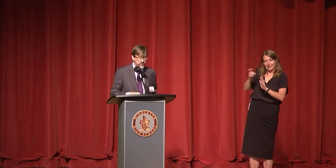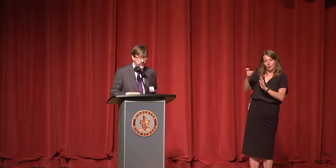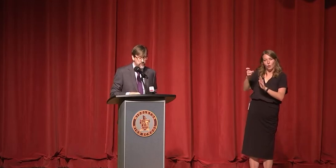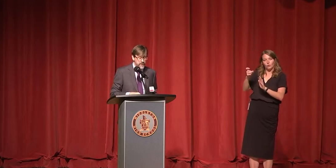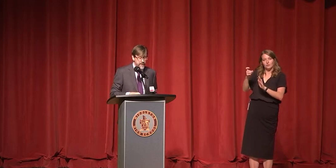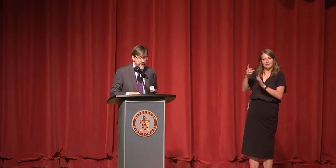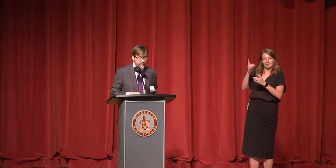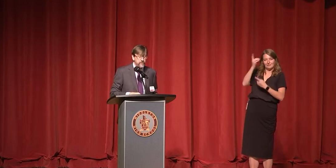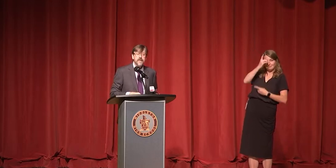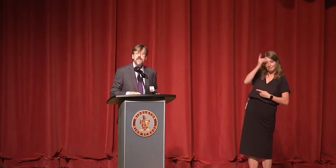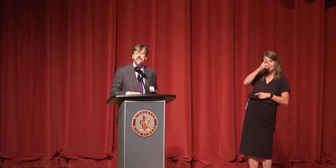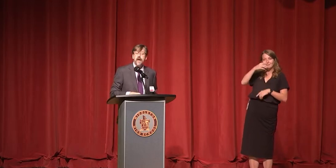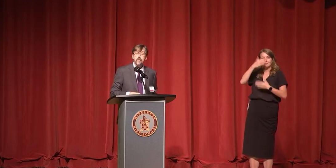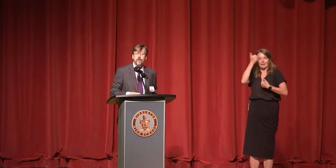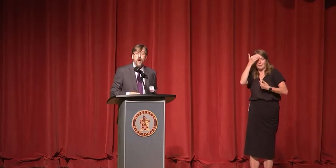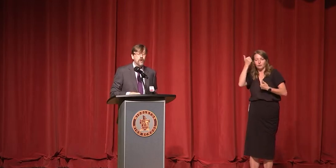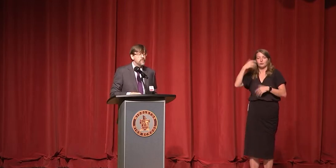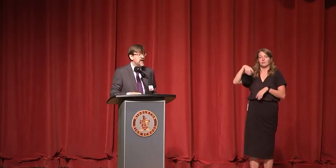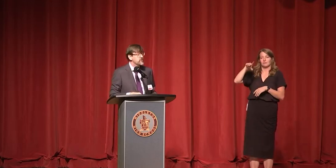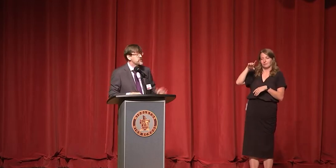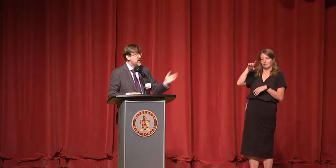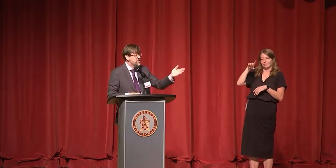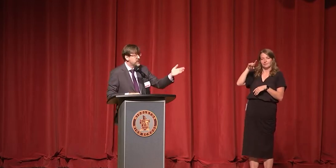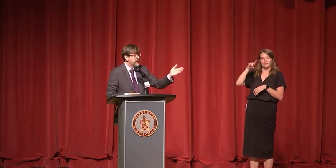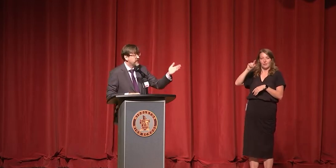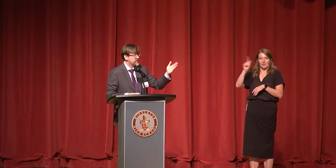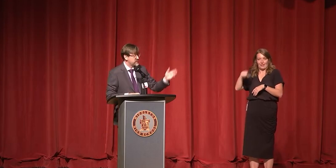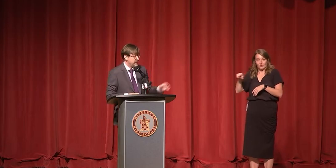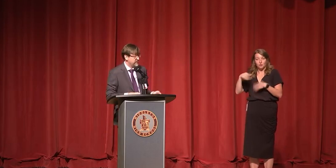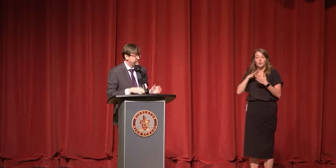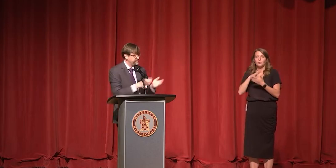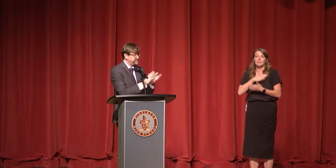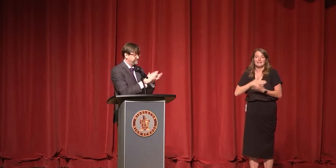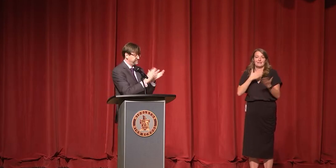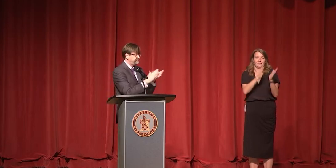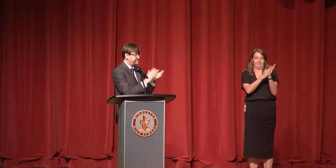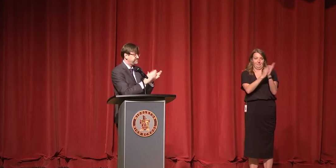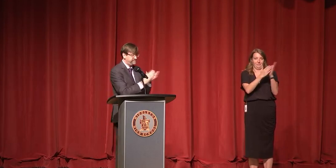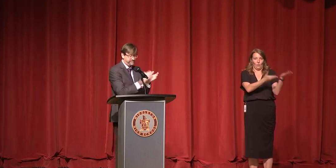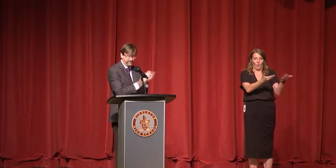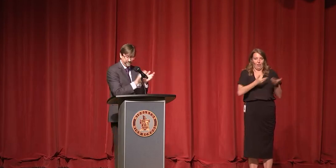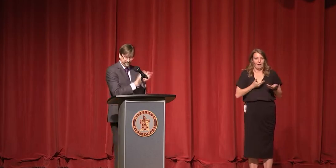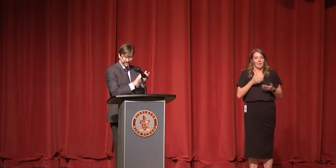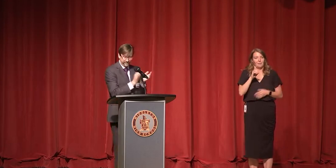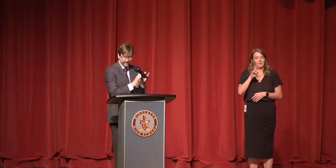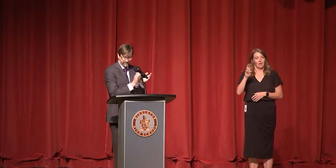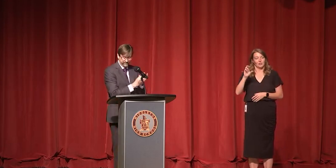related dementias. Please help me welcome Dr. Sanjay Asthana.